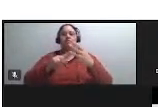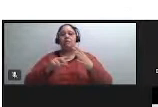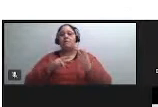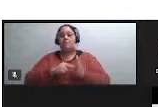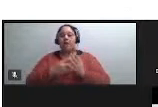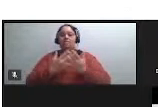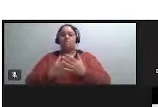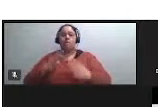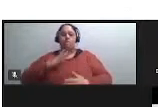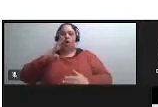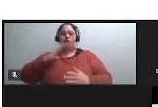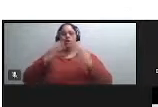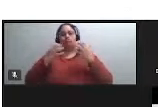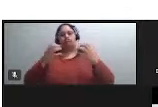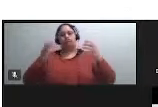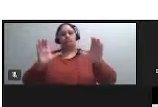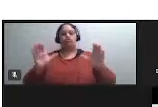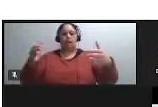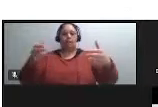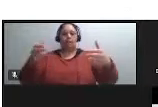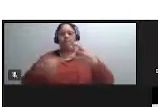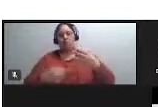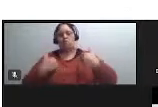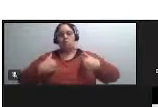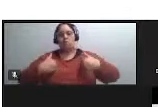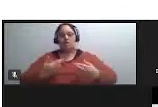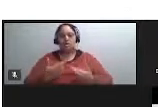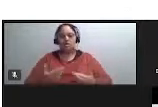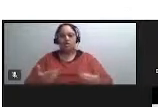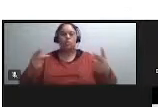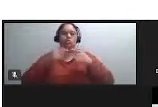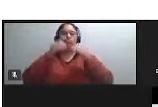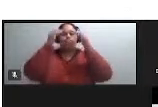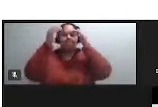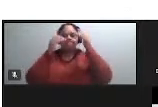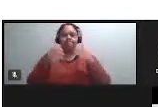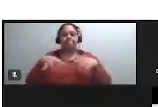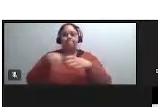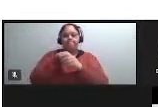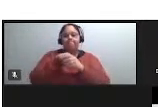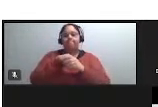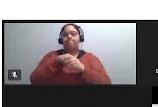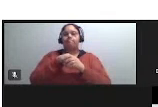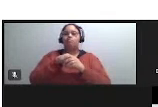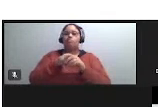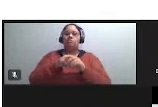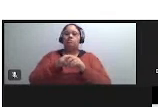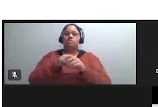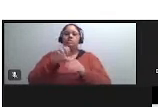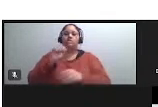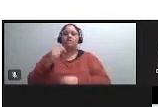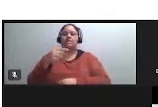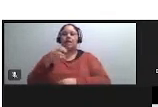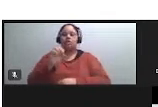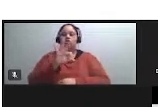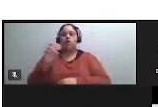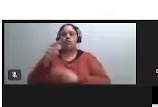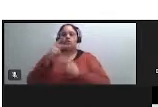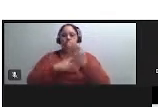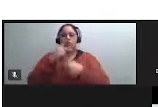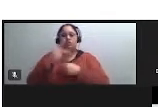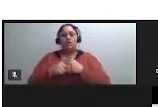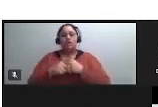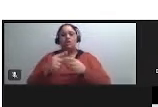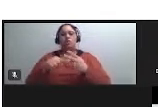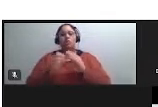of the chamber, etc. In human resources, initiatives would have included the SAGE 300 project, as well